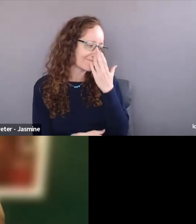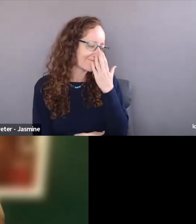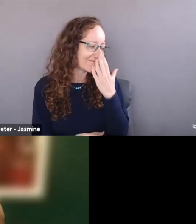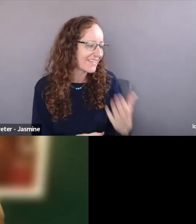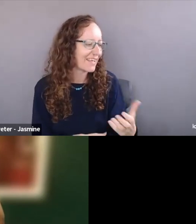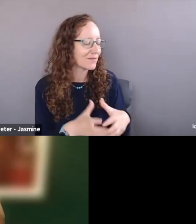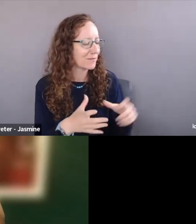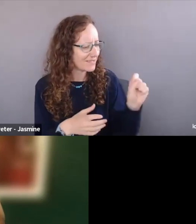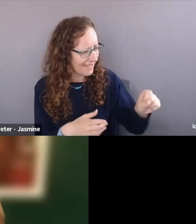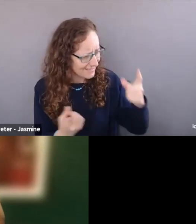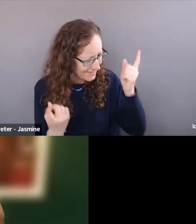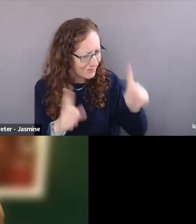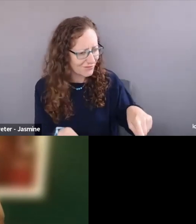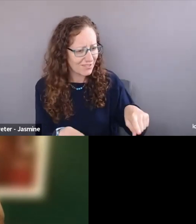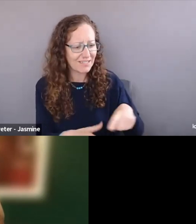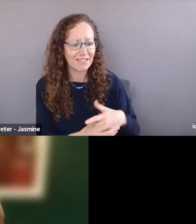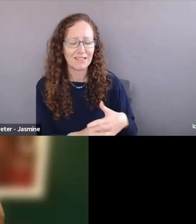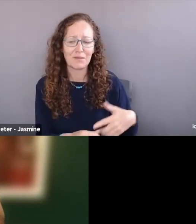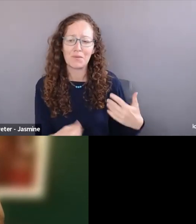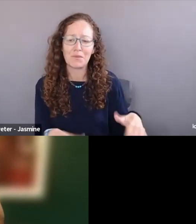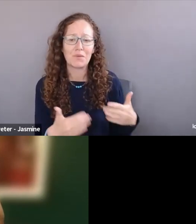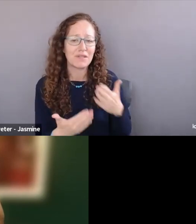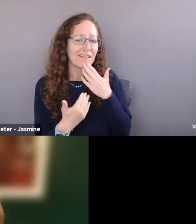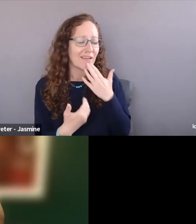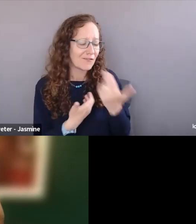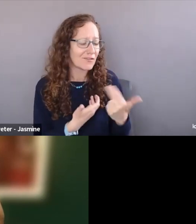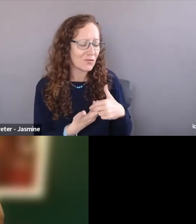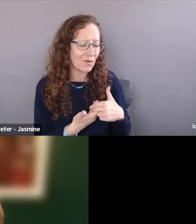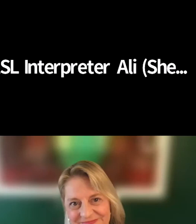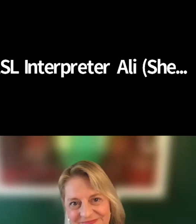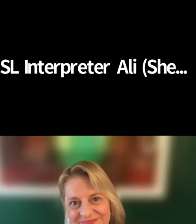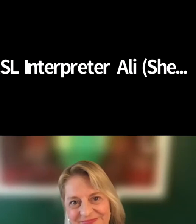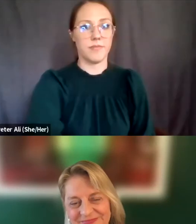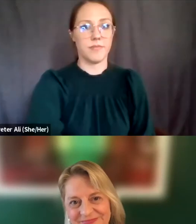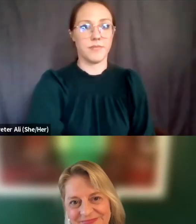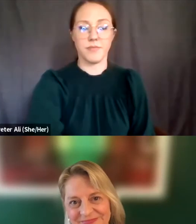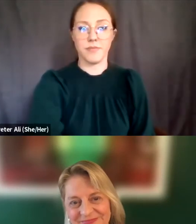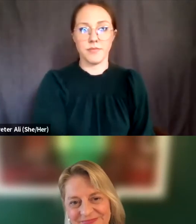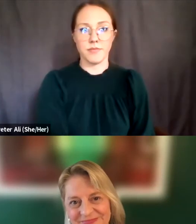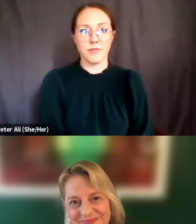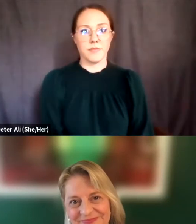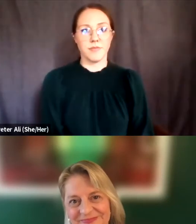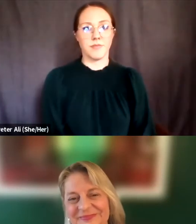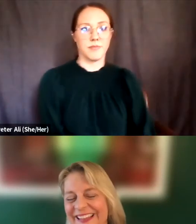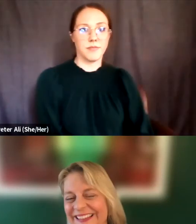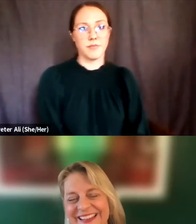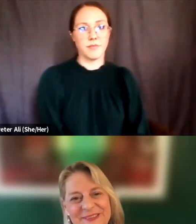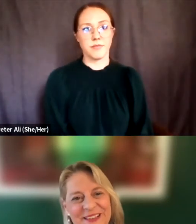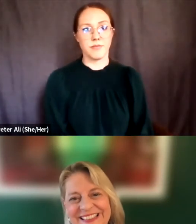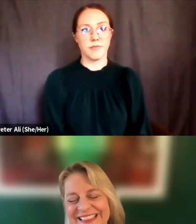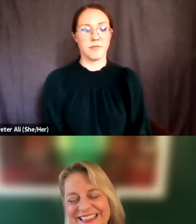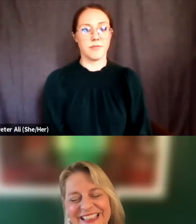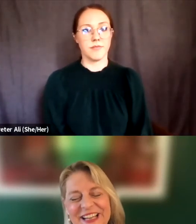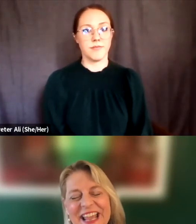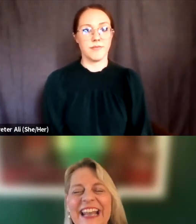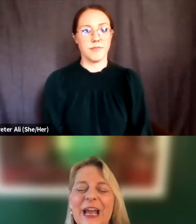us, me, this afternoon. So honored, and can't wait till we can connect in person next